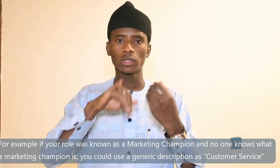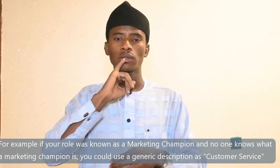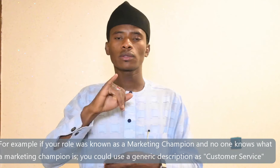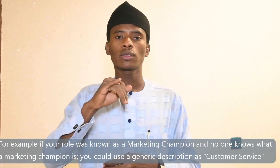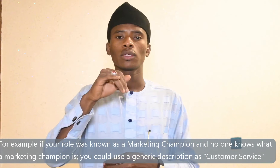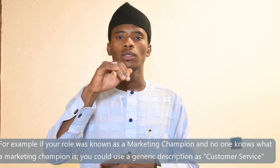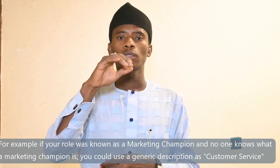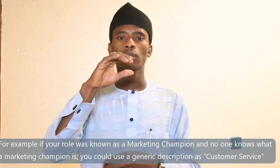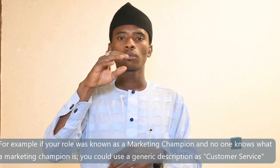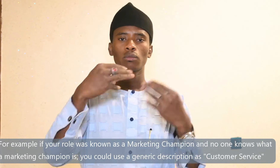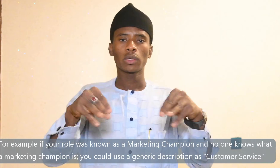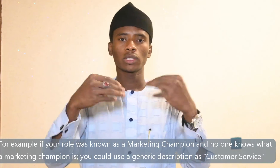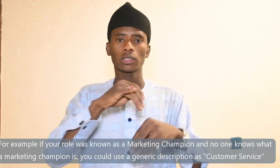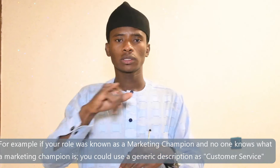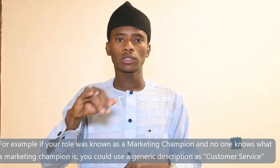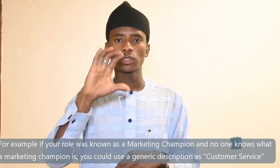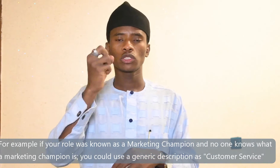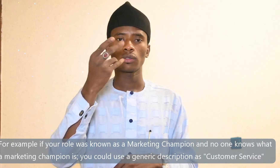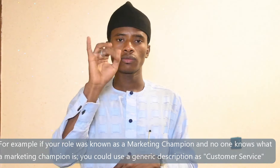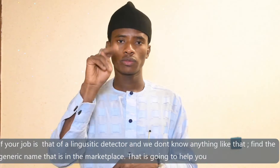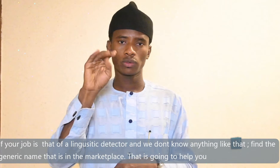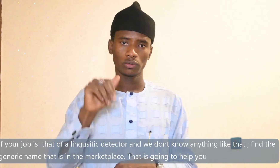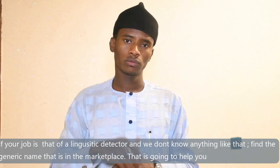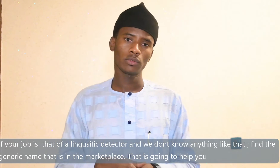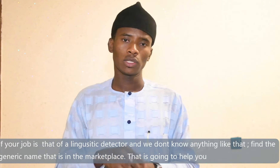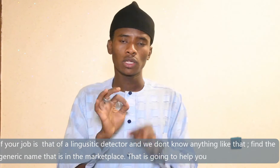put customer service. If your job is